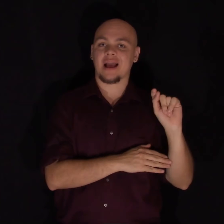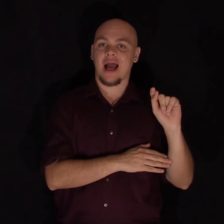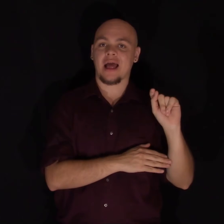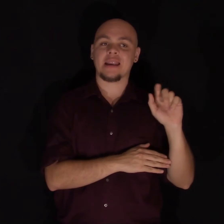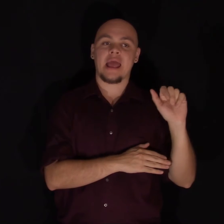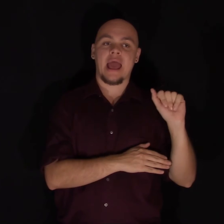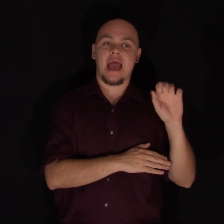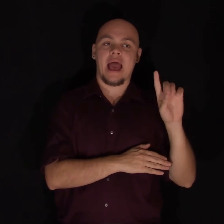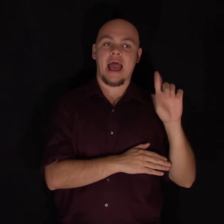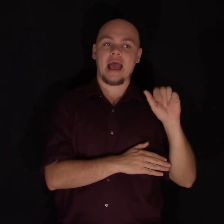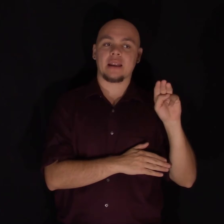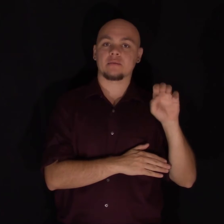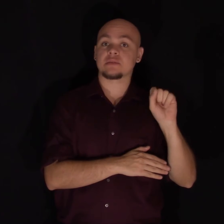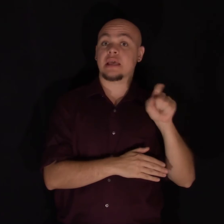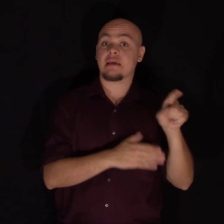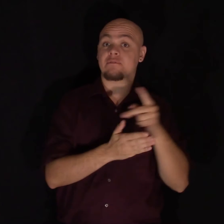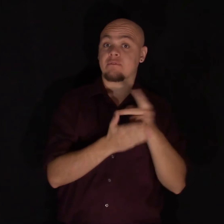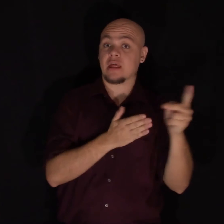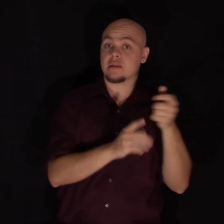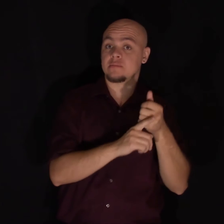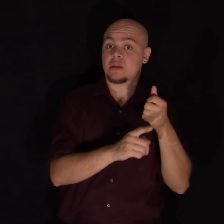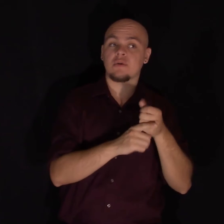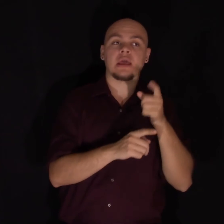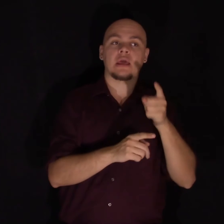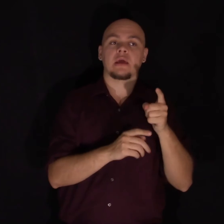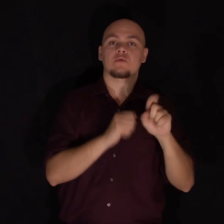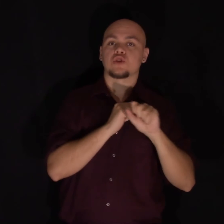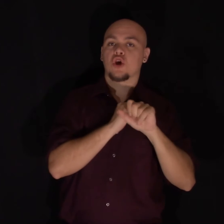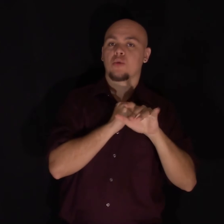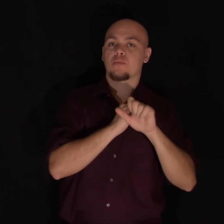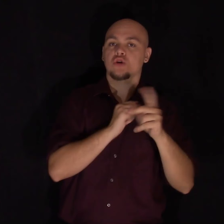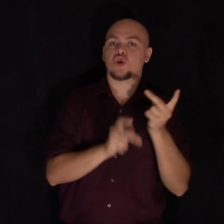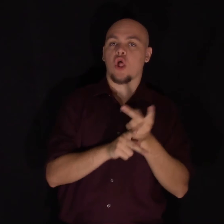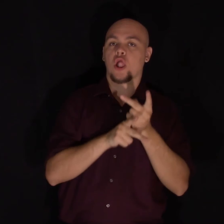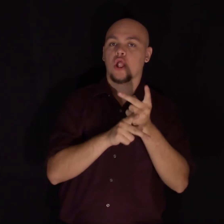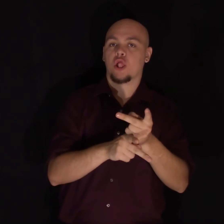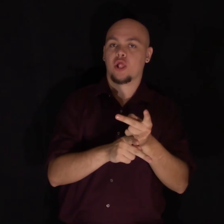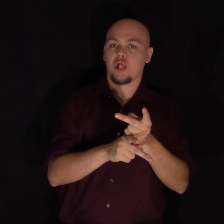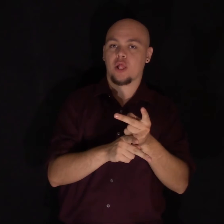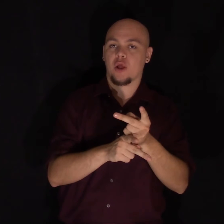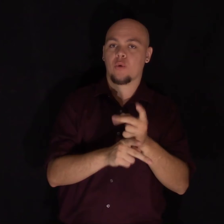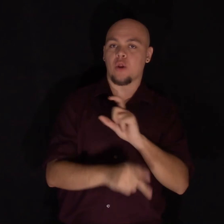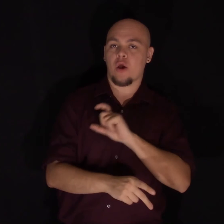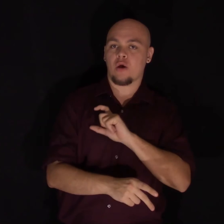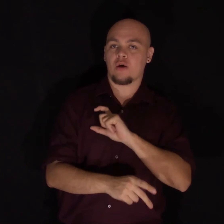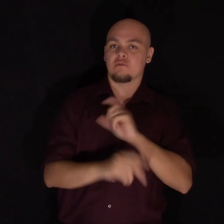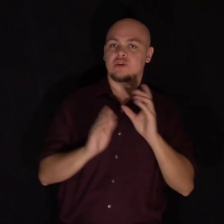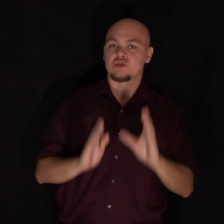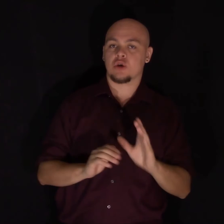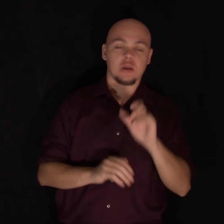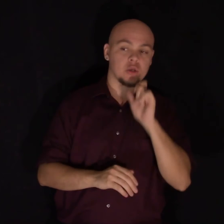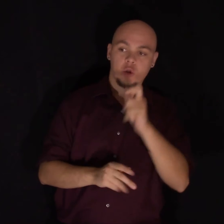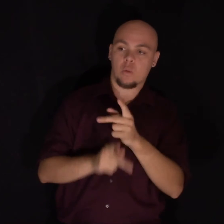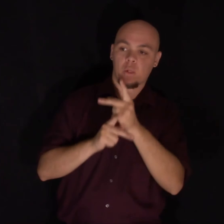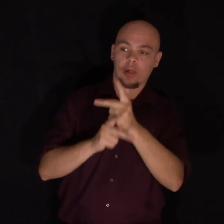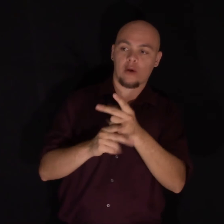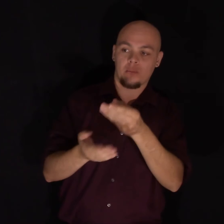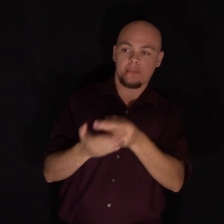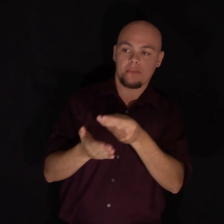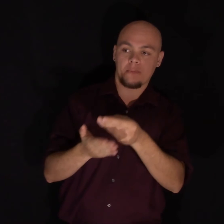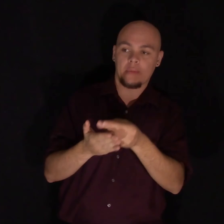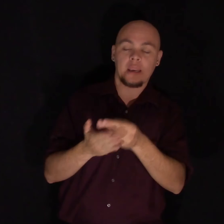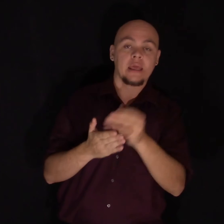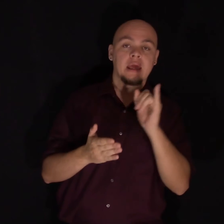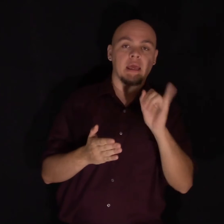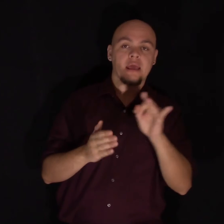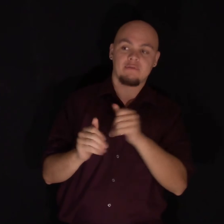one of his jobs was as a commercial loan officer. And he was taught specifically, do not loan money to someone